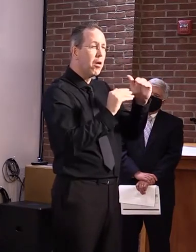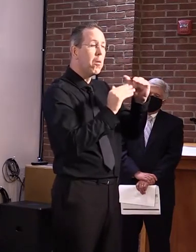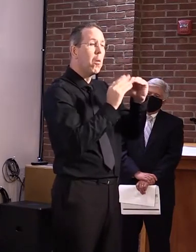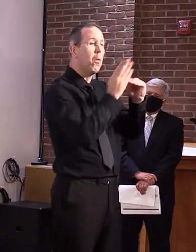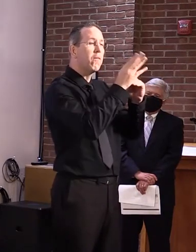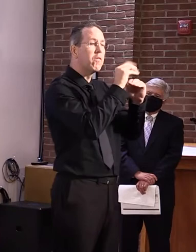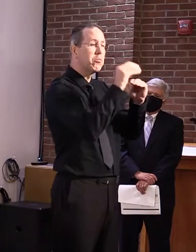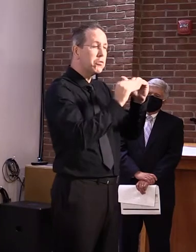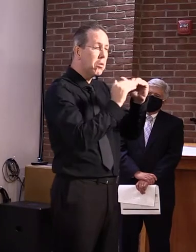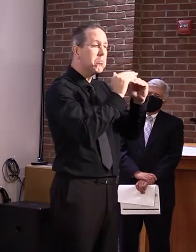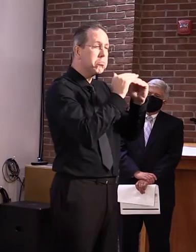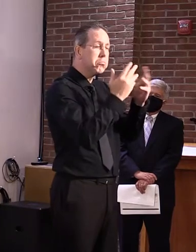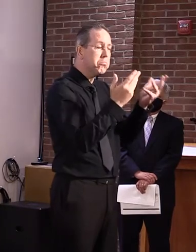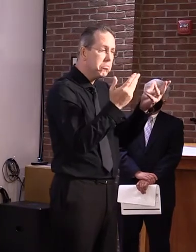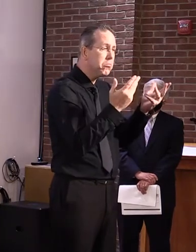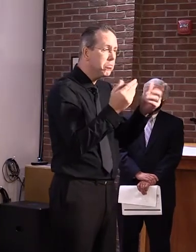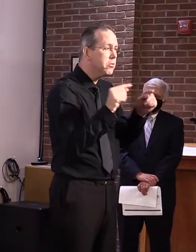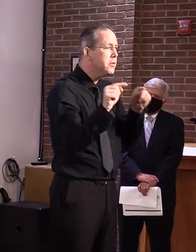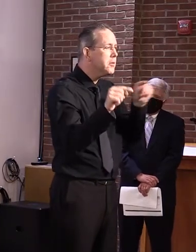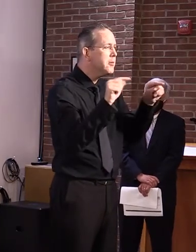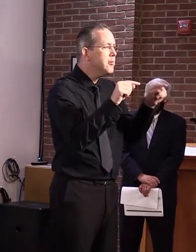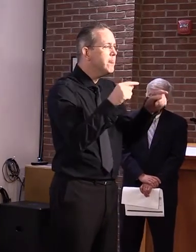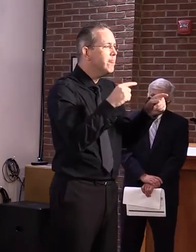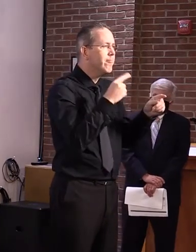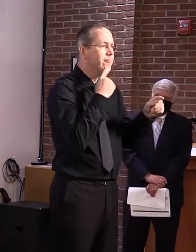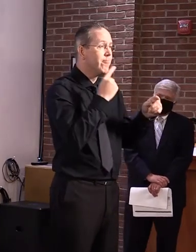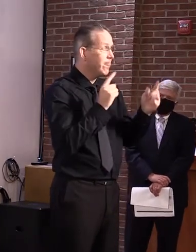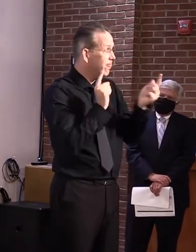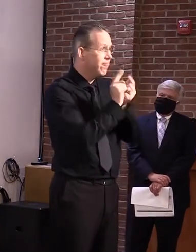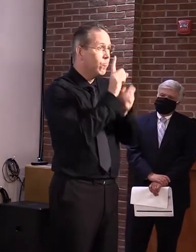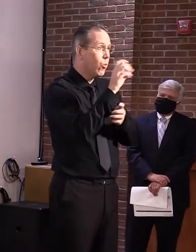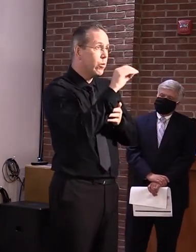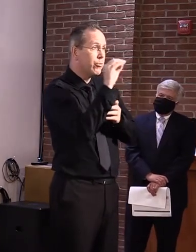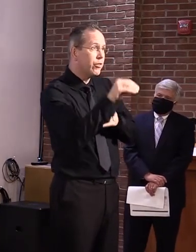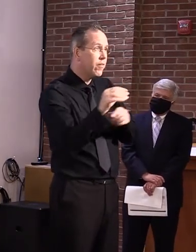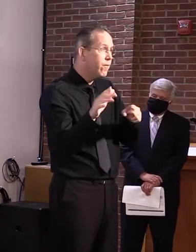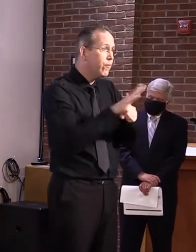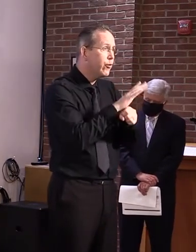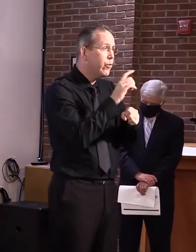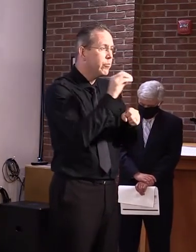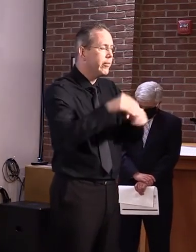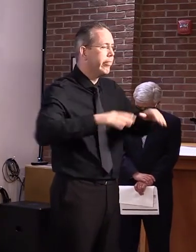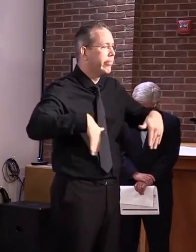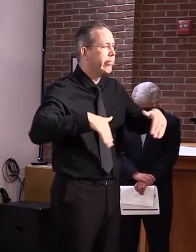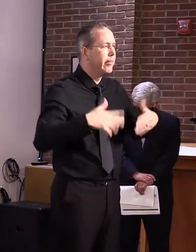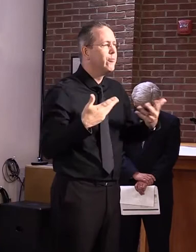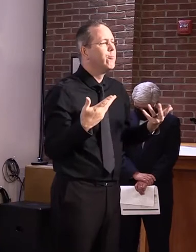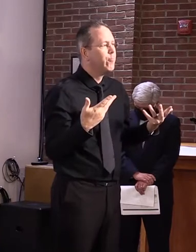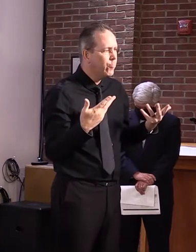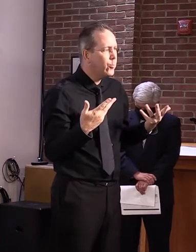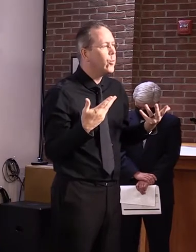place for another 30 days. So I would anticipate that in July.